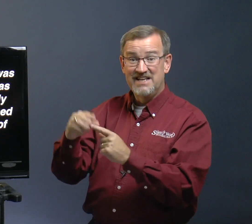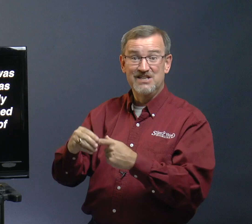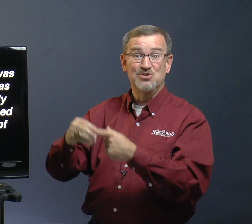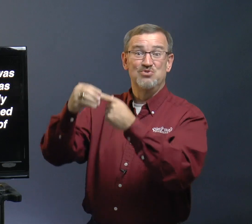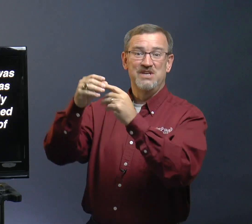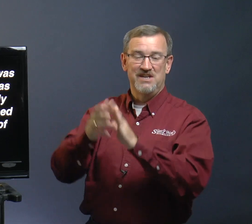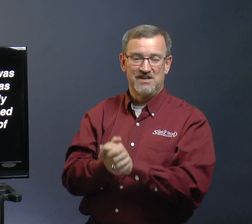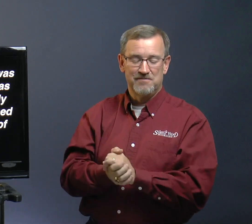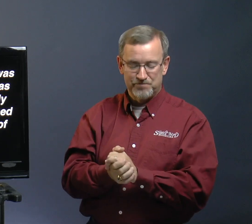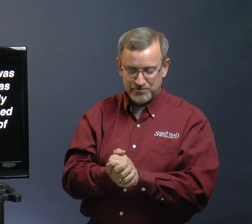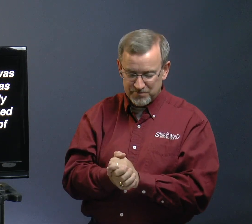is unique.